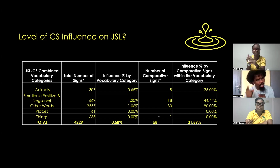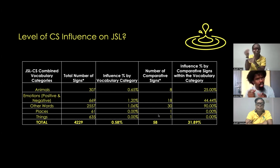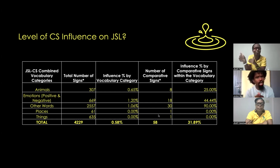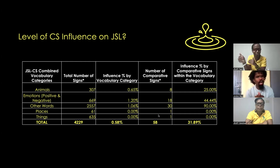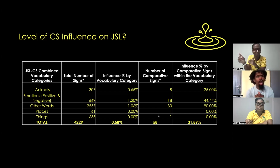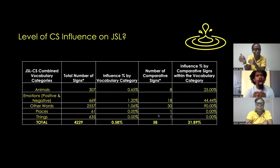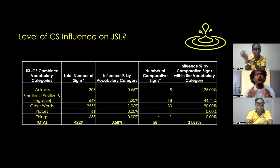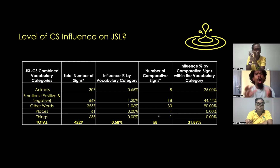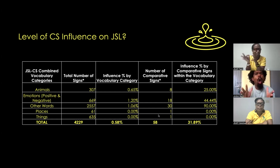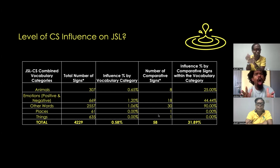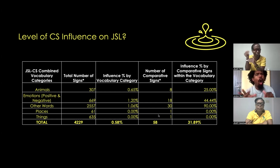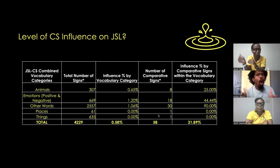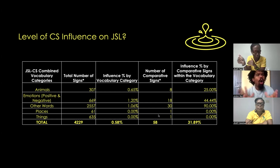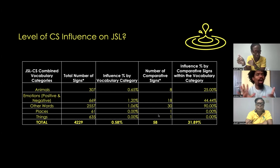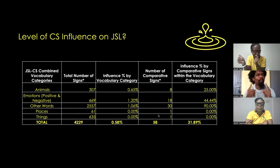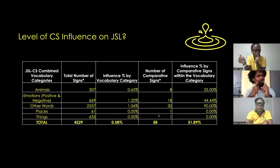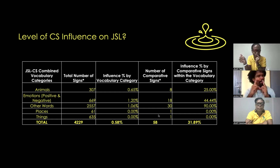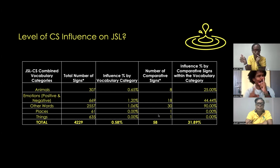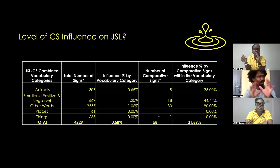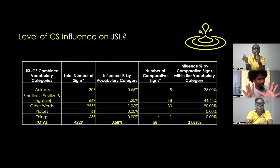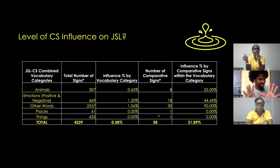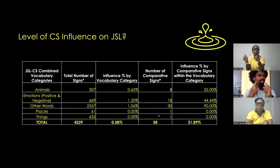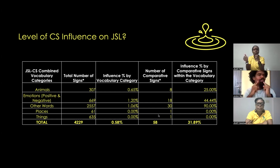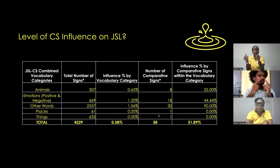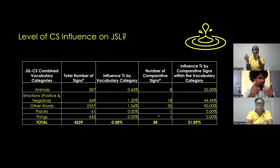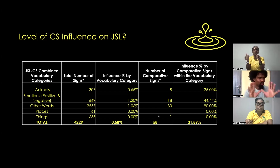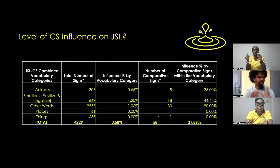more work. And I'll explain next.